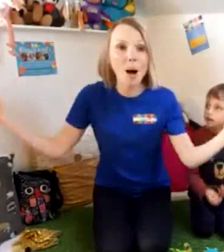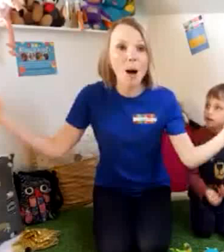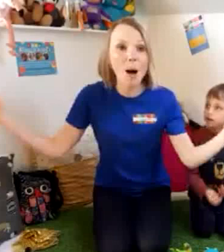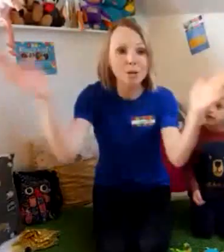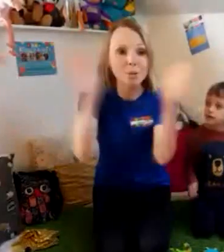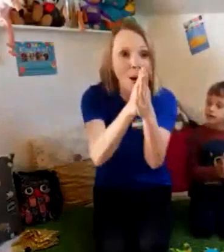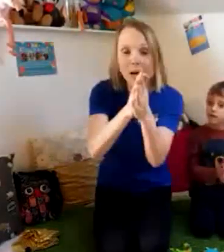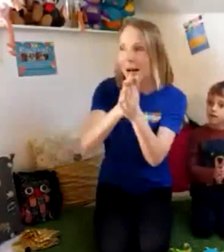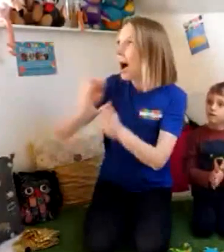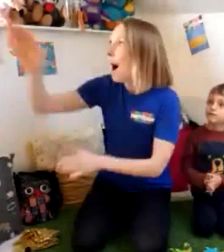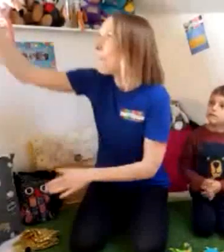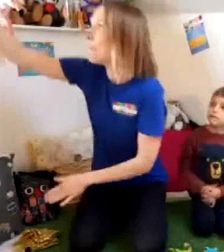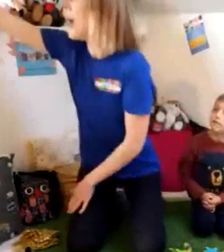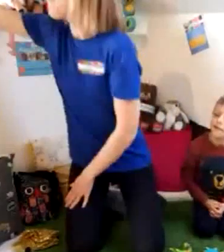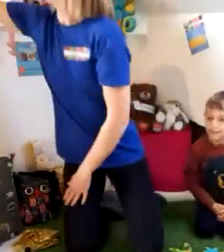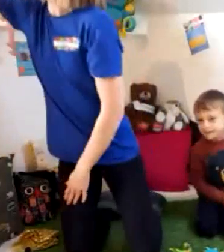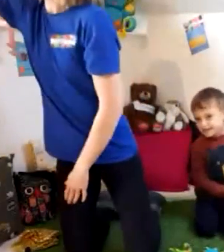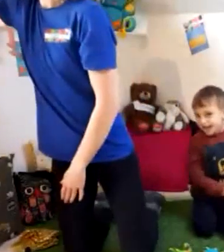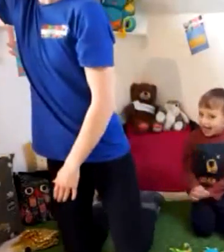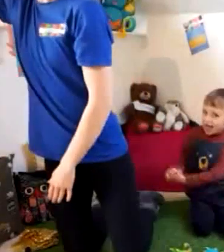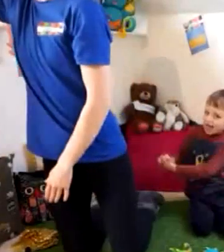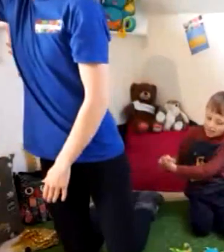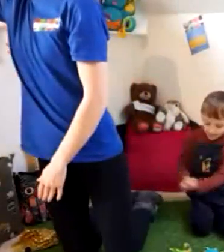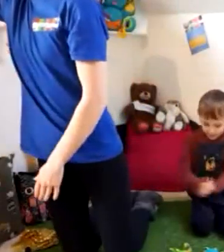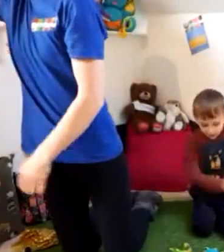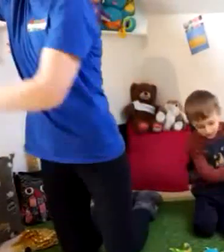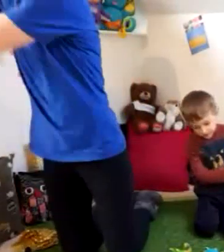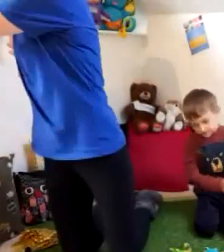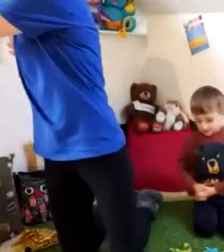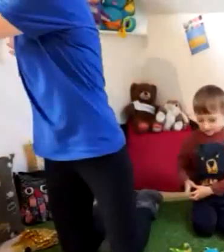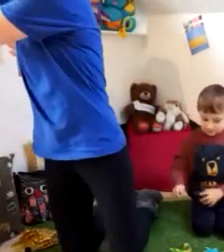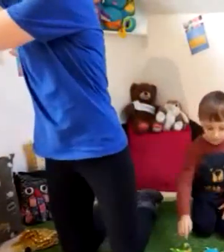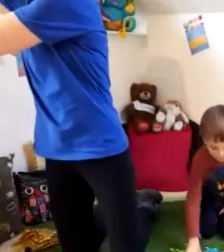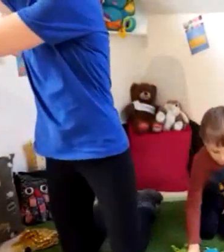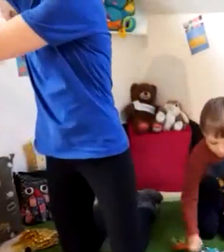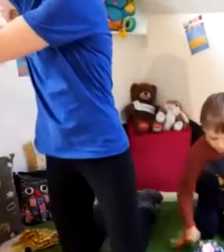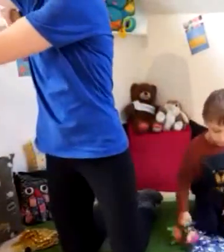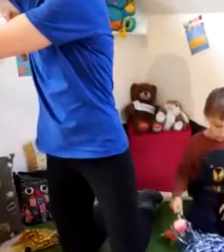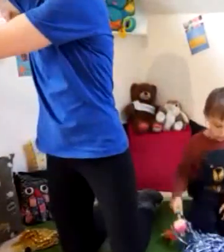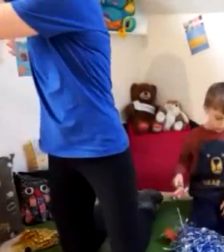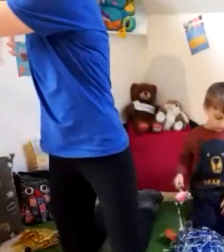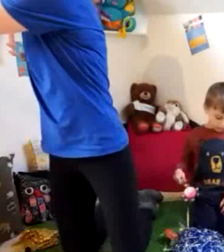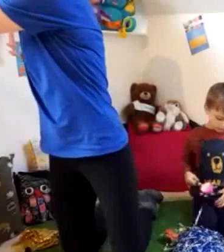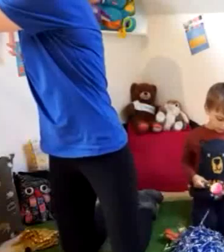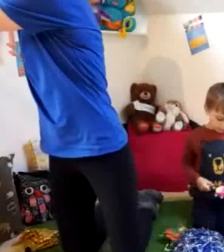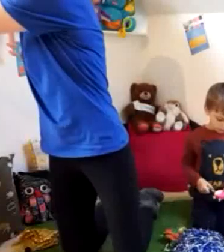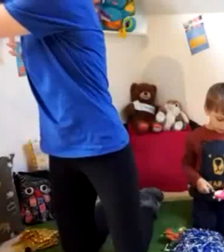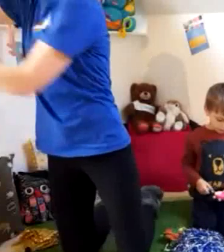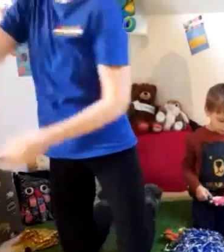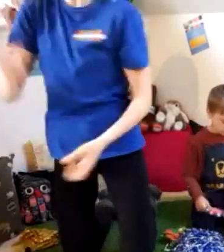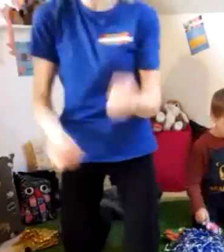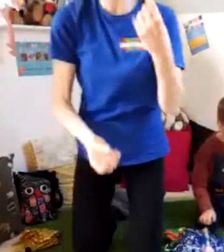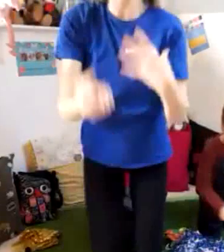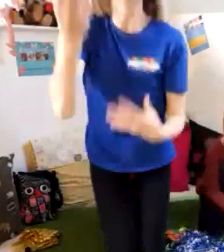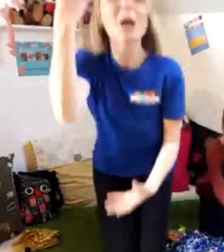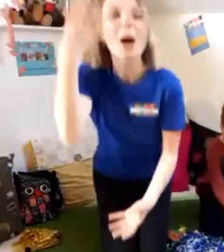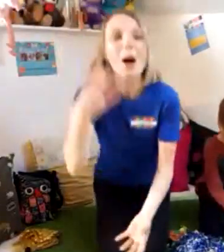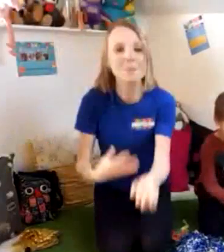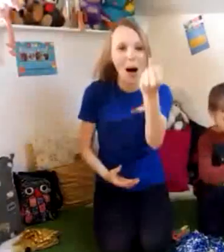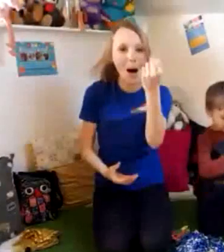pop! Bubbles, bubbles, bubbles, bubbles, bubbles, bubbles, bubbles, bubbles,